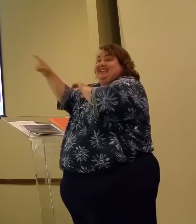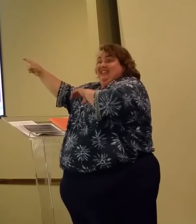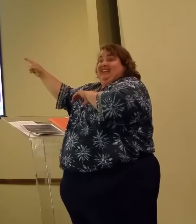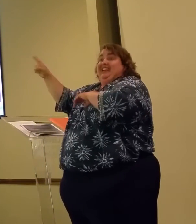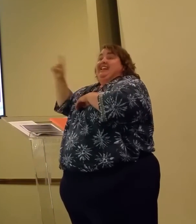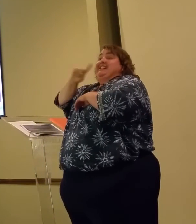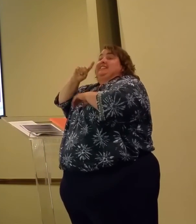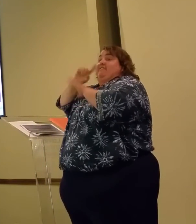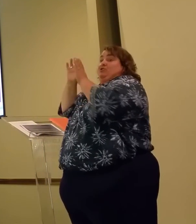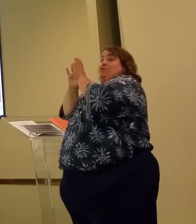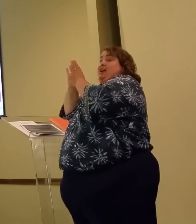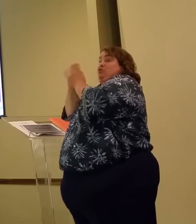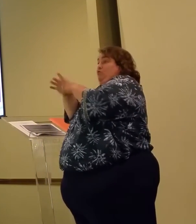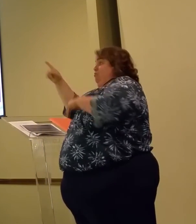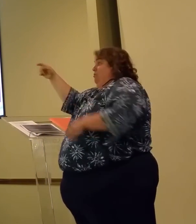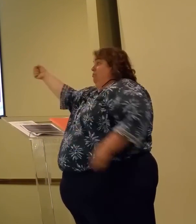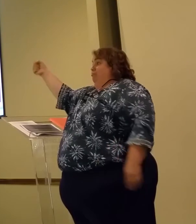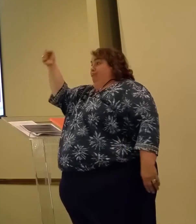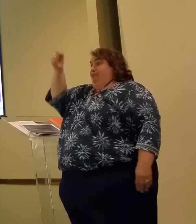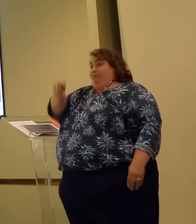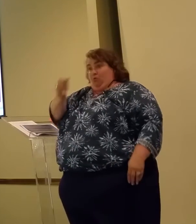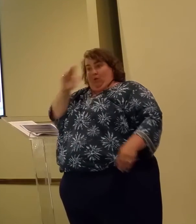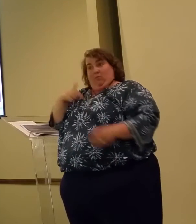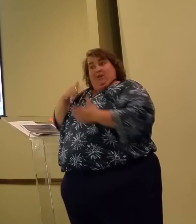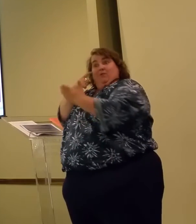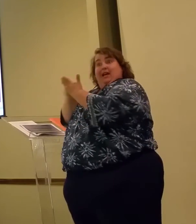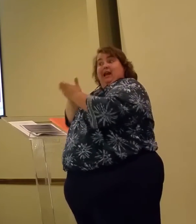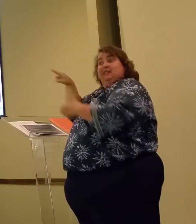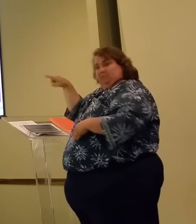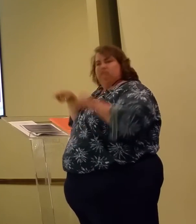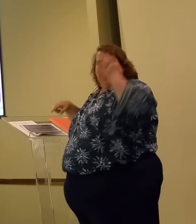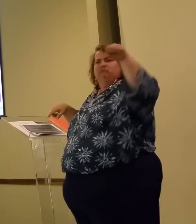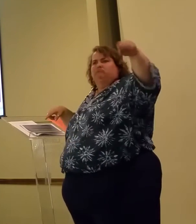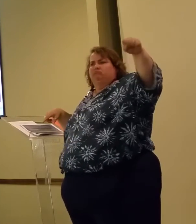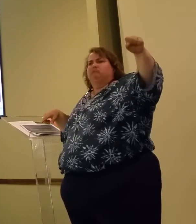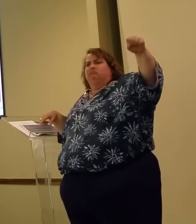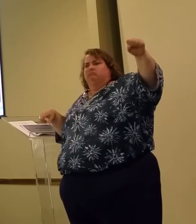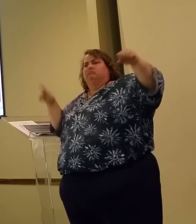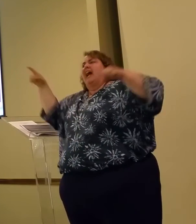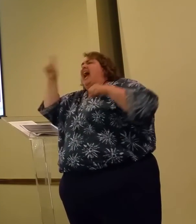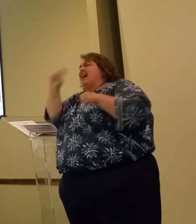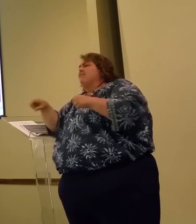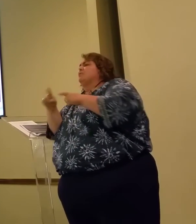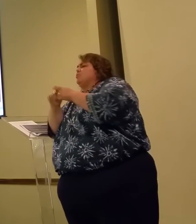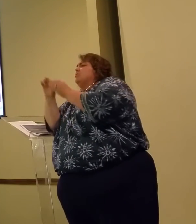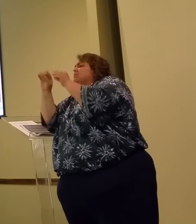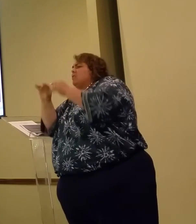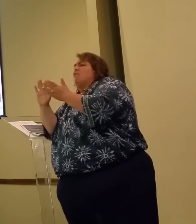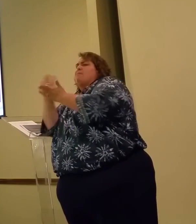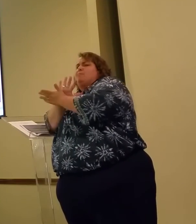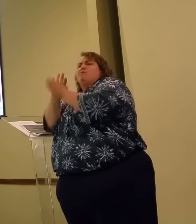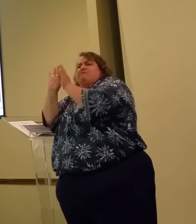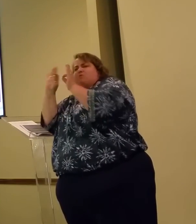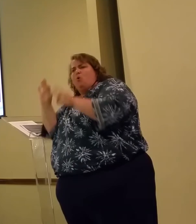Let's say another state, they get their certification there. It will be recognized here in Kentucky. They have to fill out